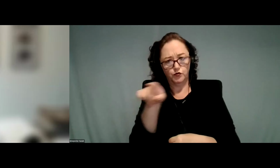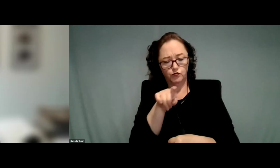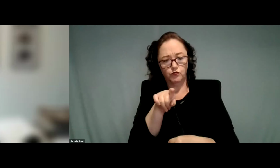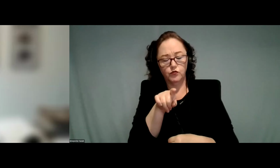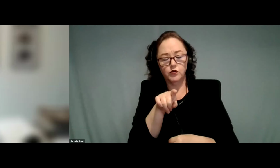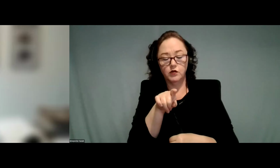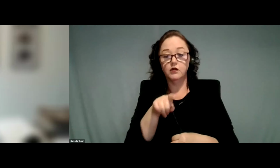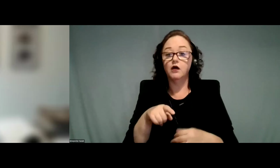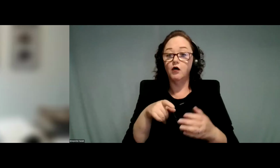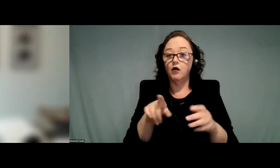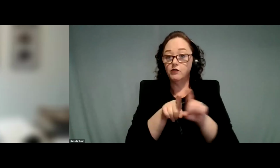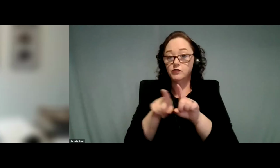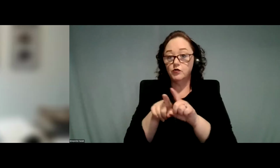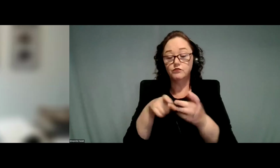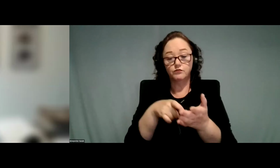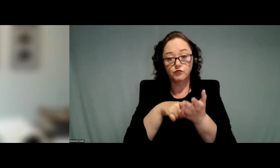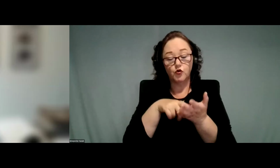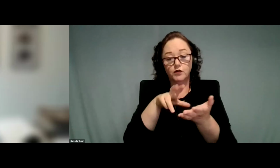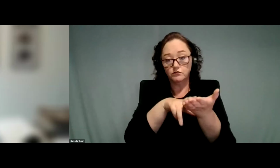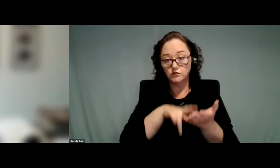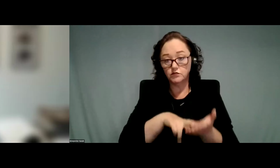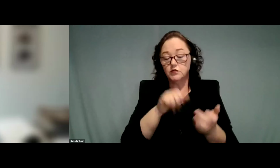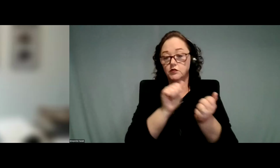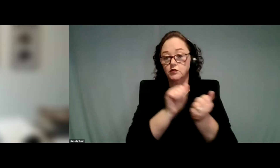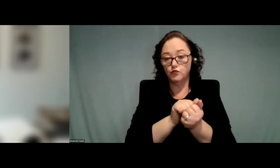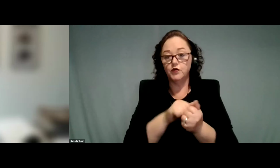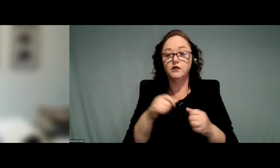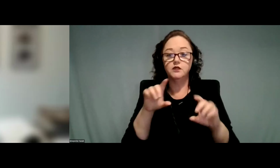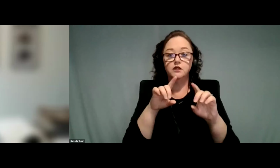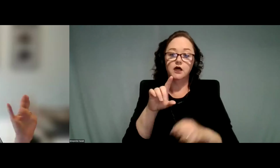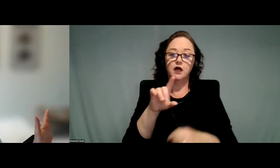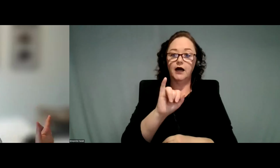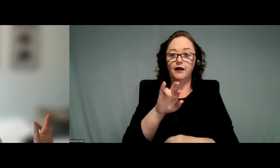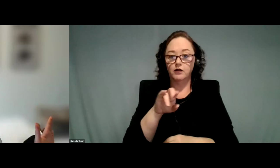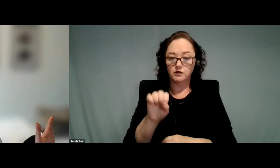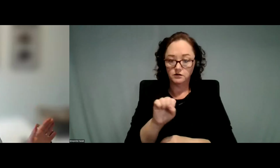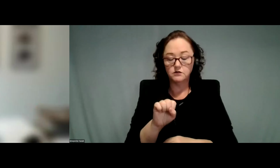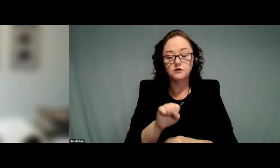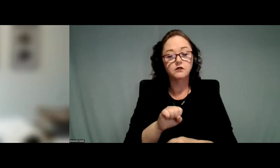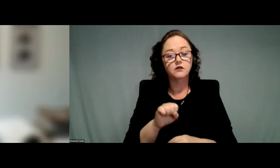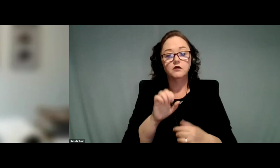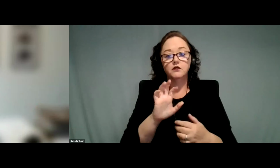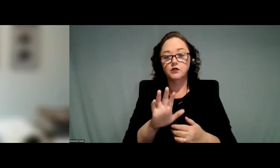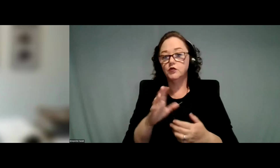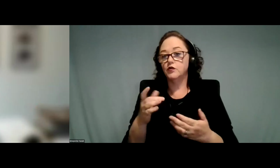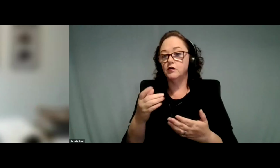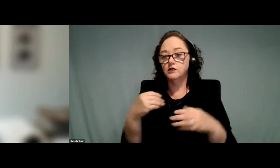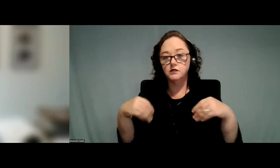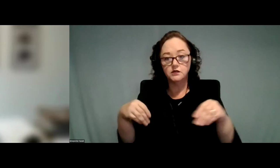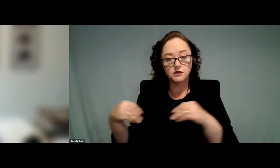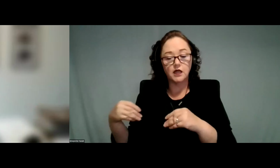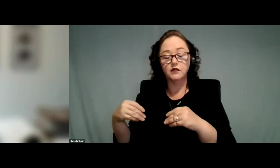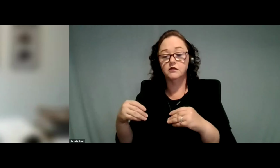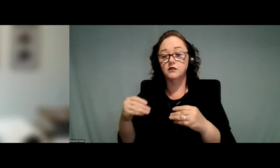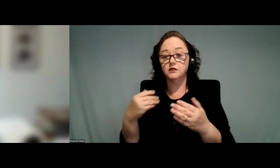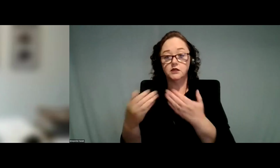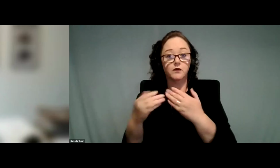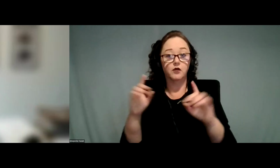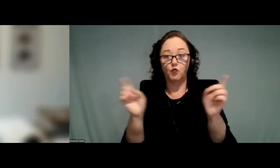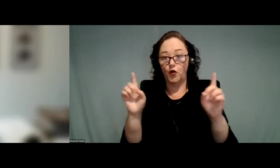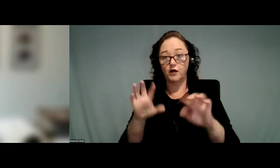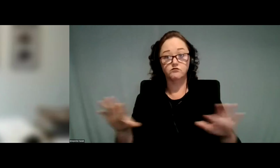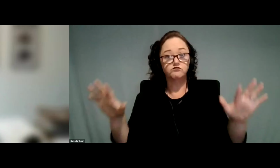with departments of revenue, file returns, collect and remit tax on your sales made throughout the marketplace, wherever they're made in the United States. It's